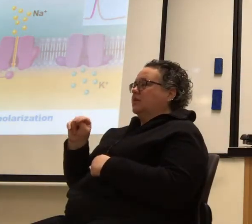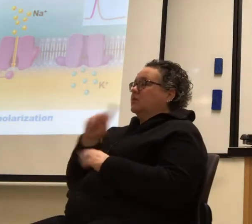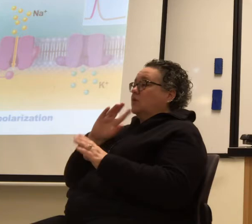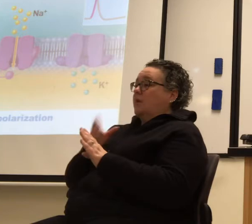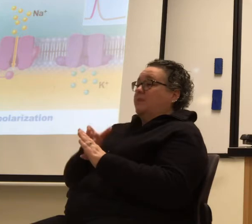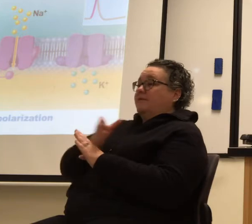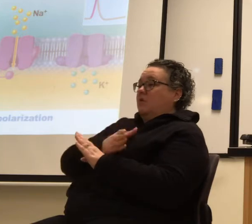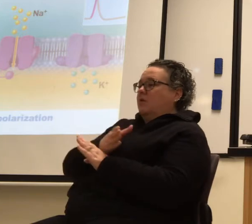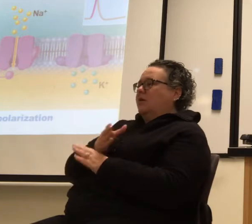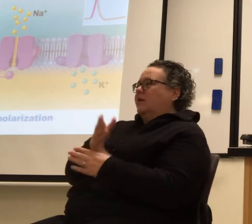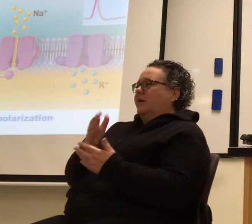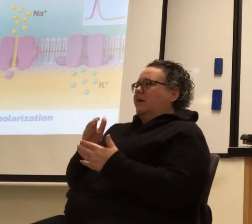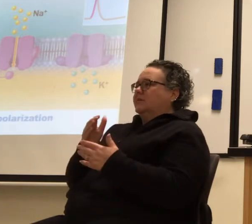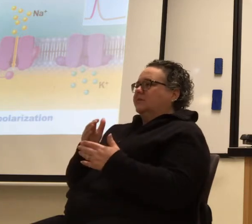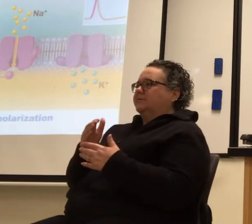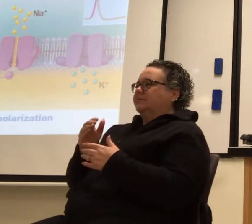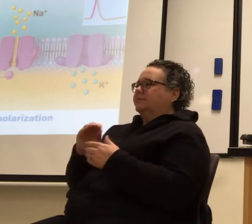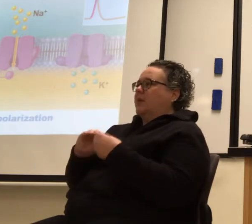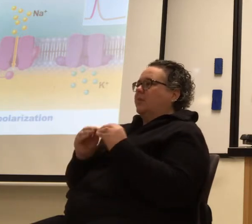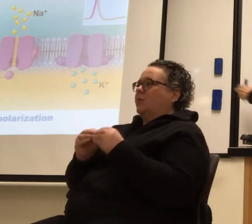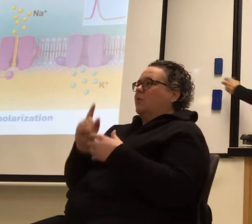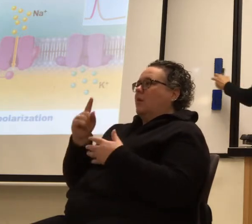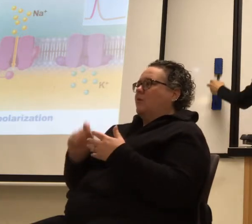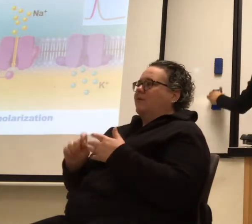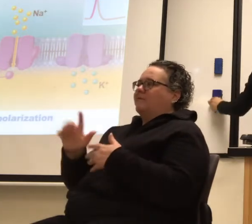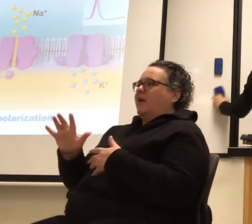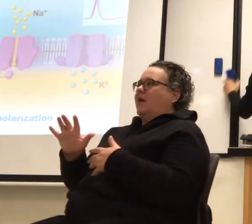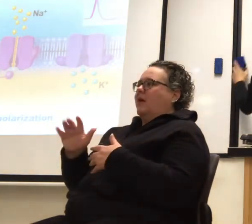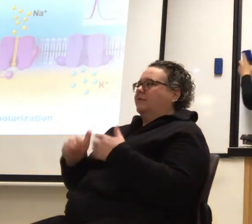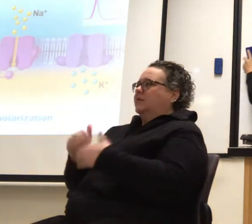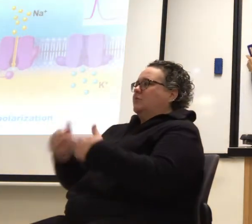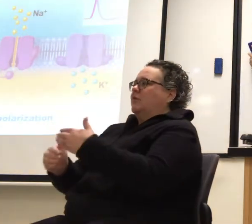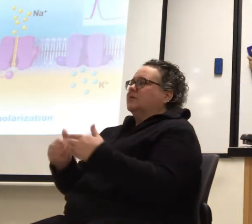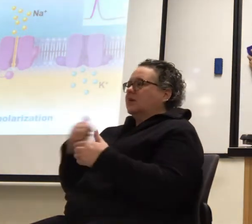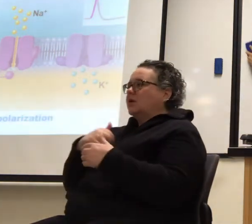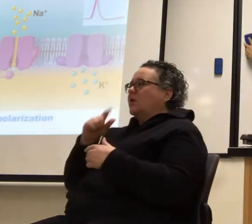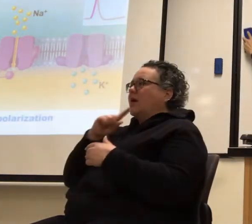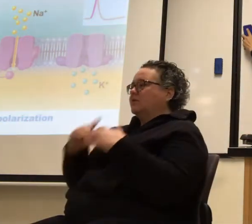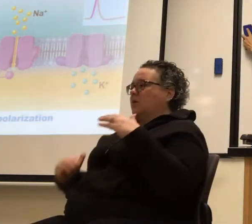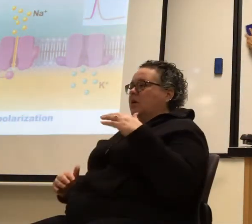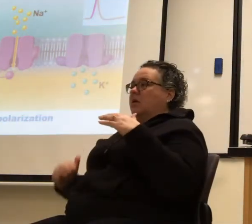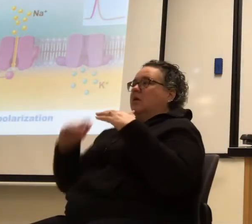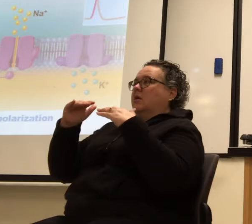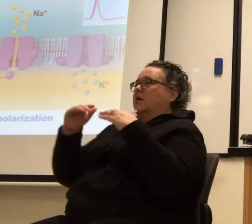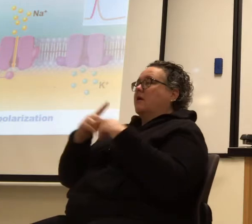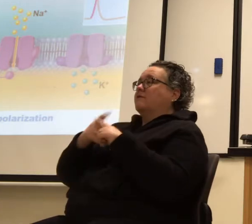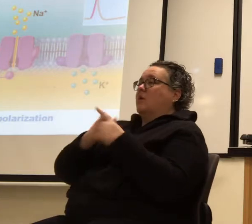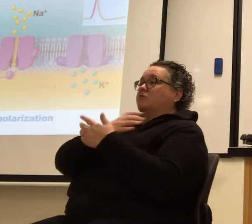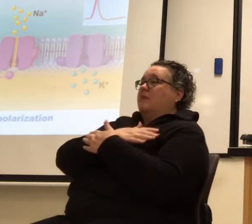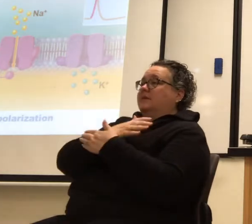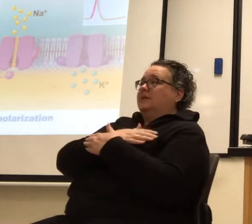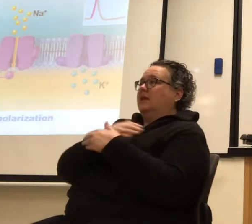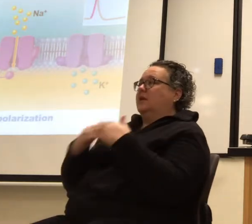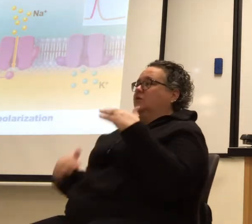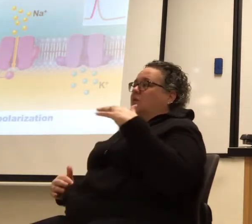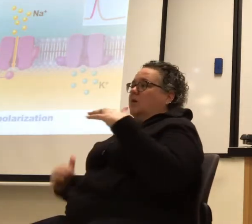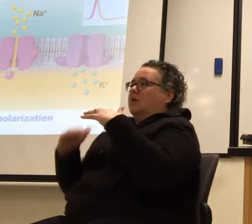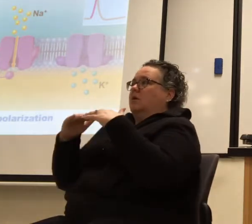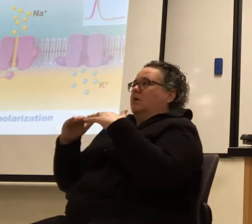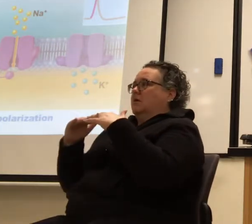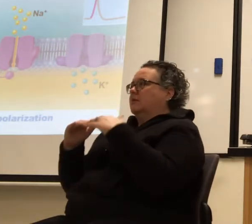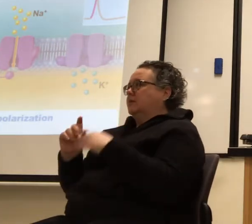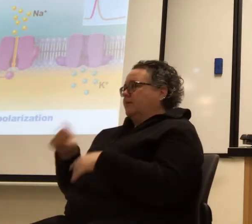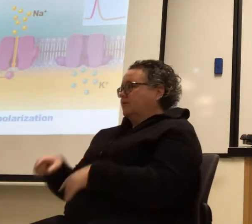step 1.5, I guess, you have to reach threshold from resting state.